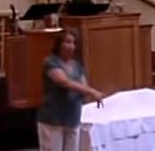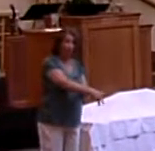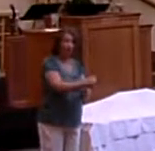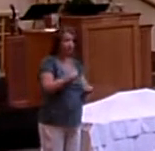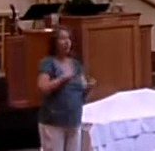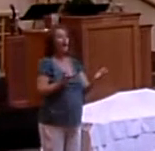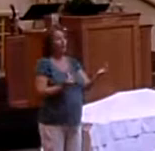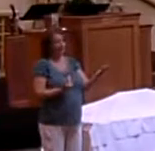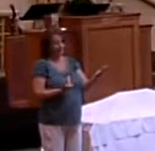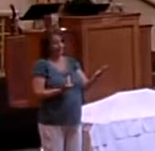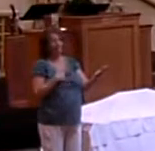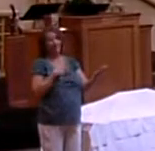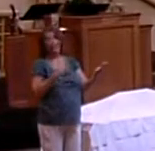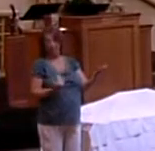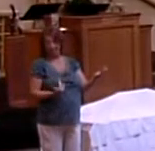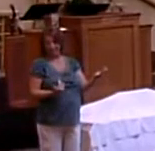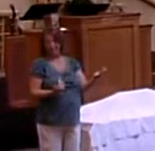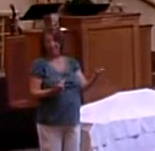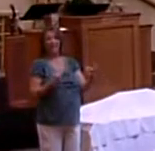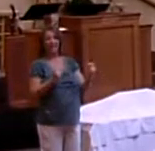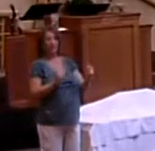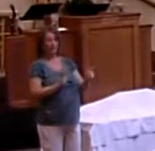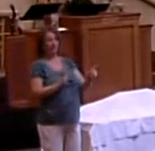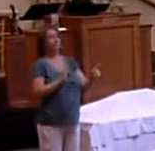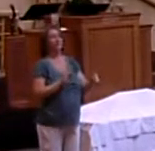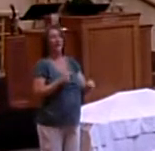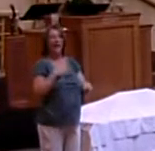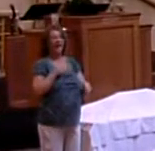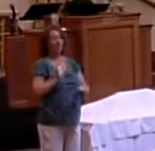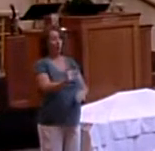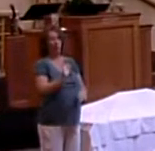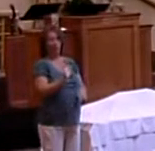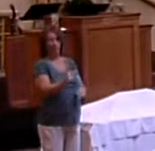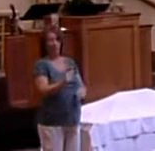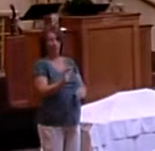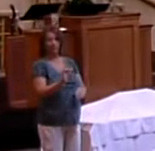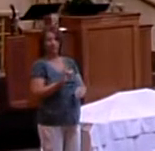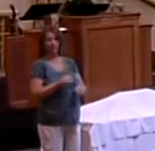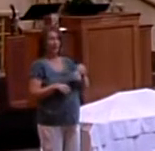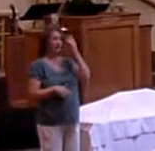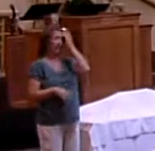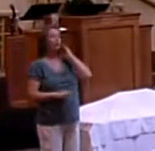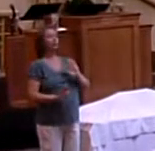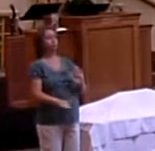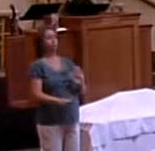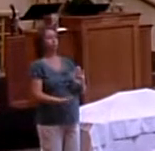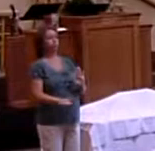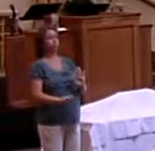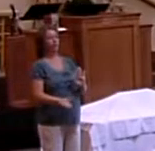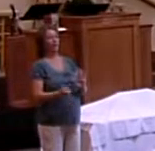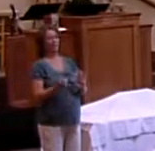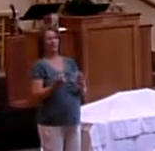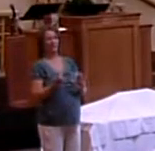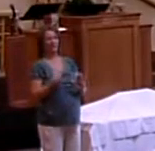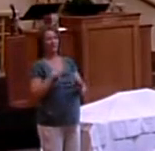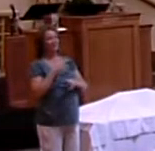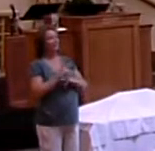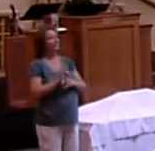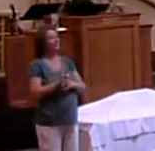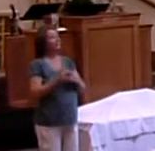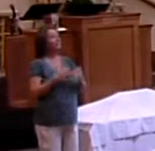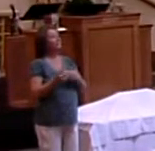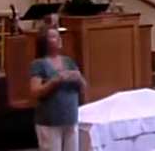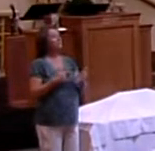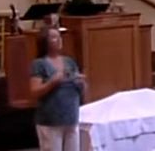a minute, and then, you know, I try goosing a little. I didn't honk my horn. I don't know why. I mean, I didn't think about it. I don't use my horn much. So anyway,